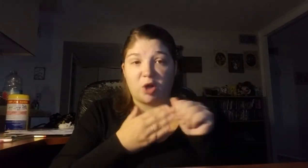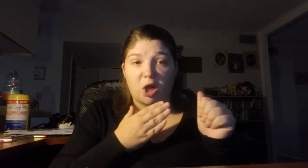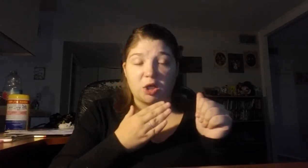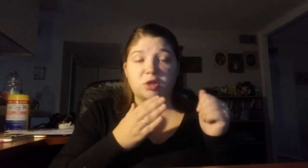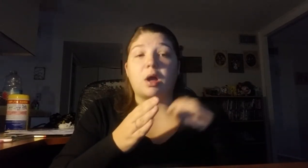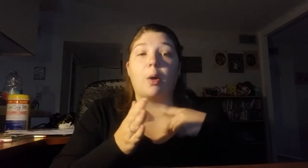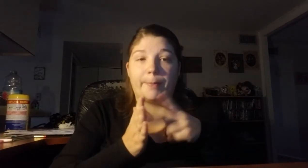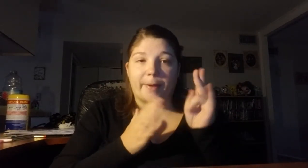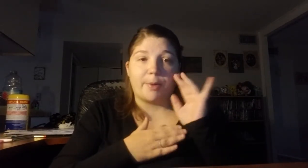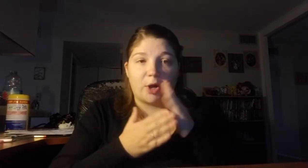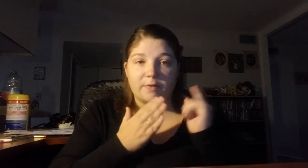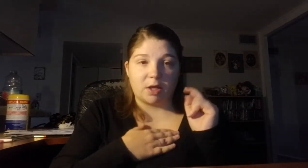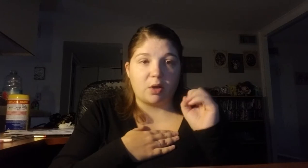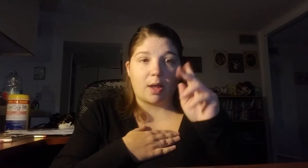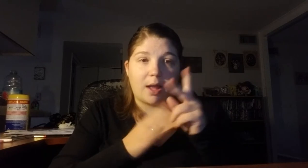$5, so I would pay part of it, okay?